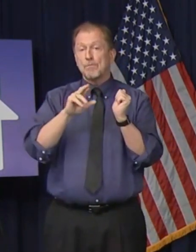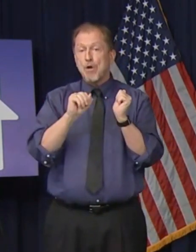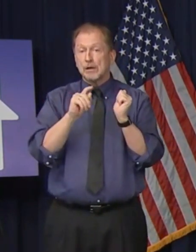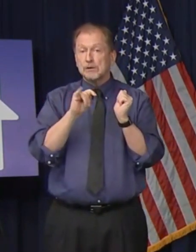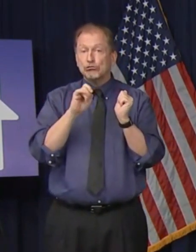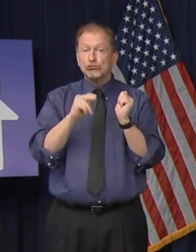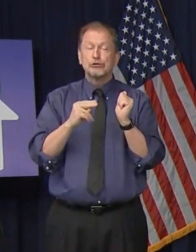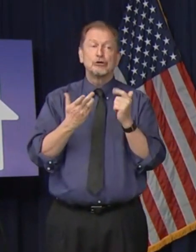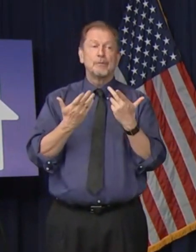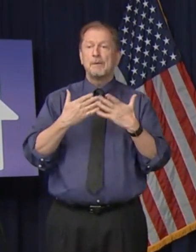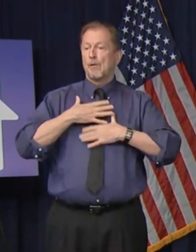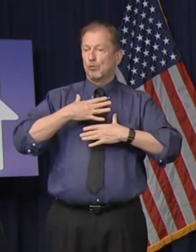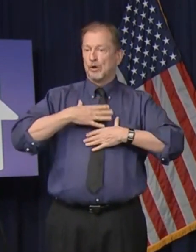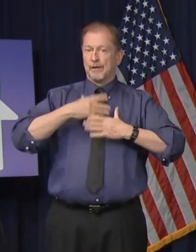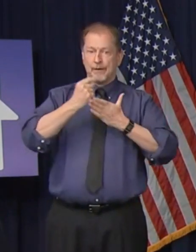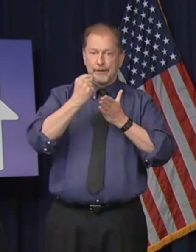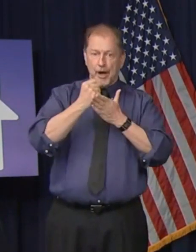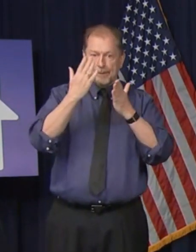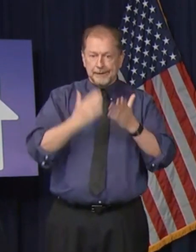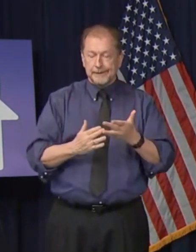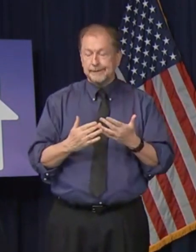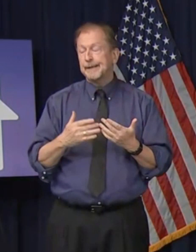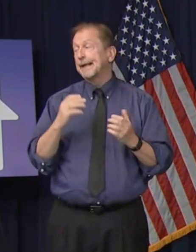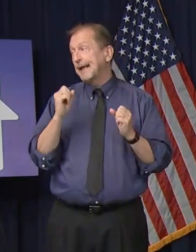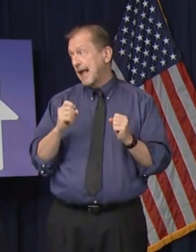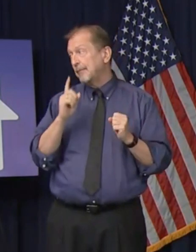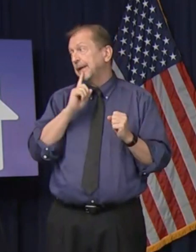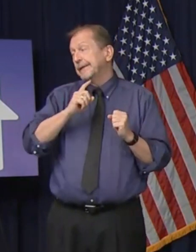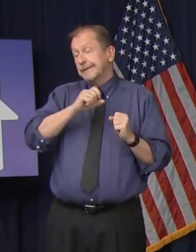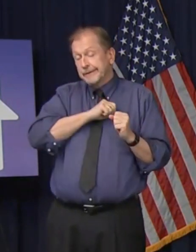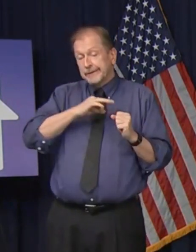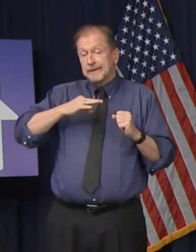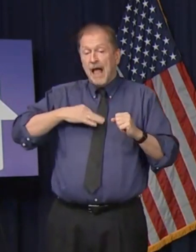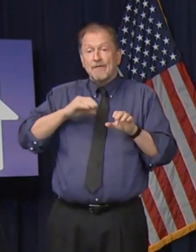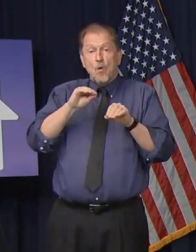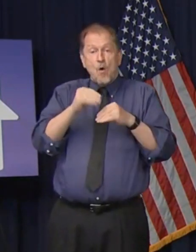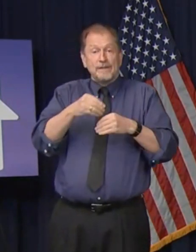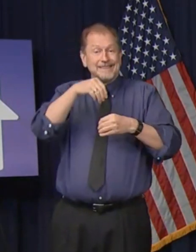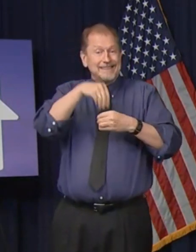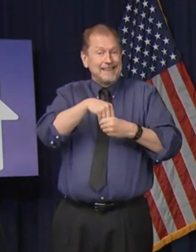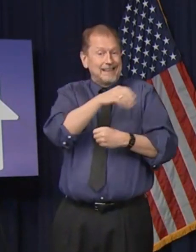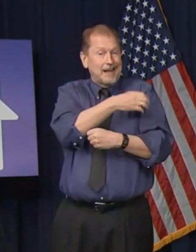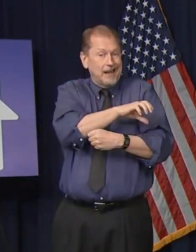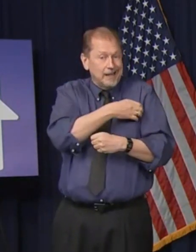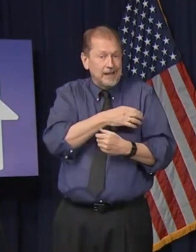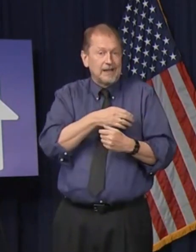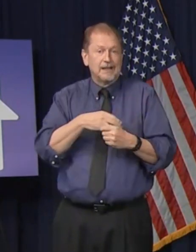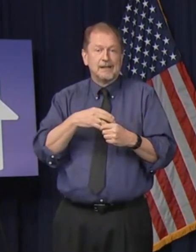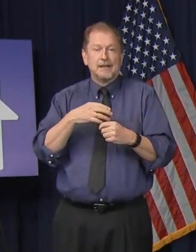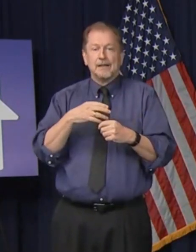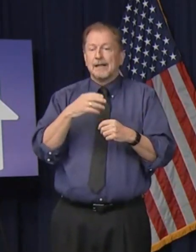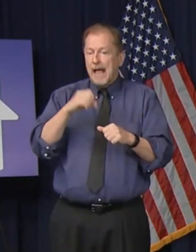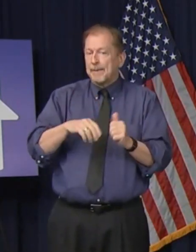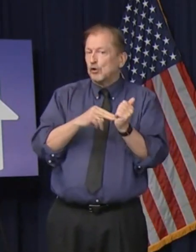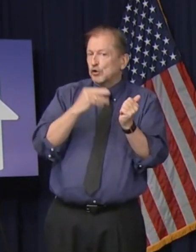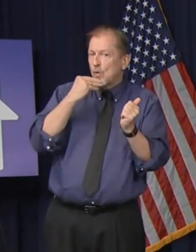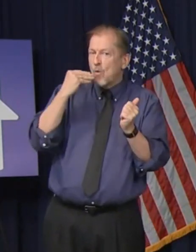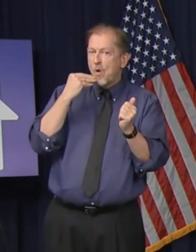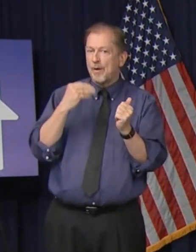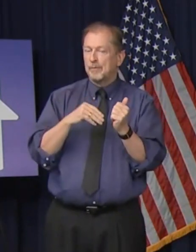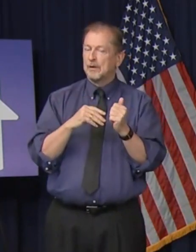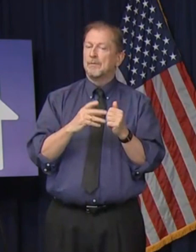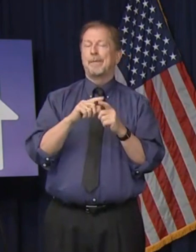could be the front desk staff at a clinic. It could be a long-term care facility worker. So I can't give